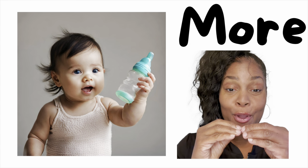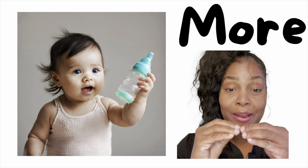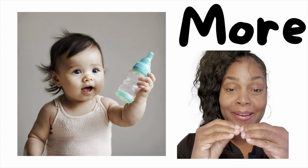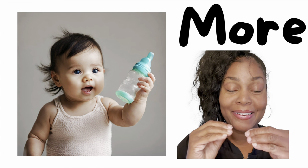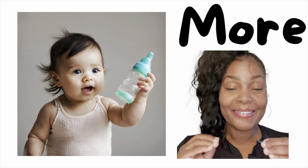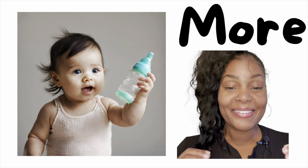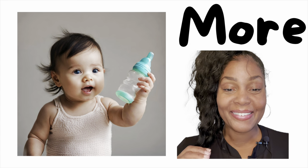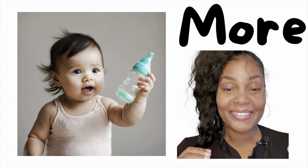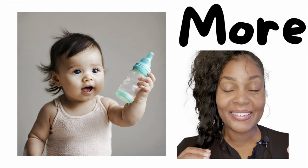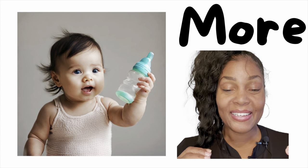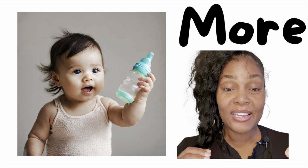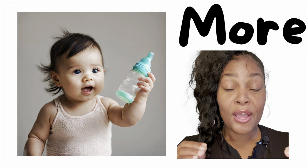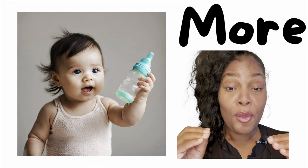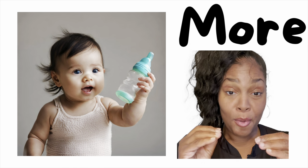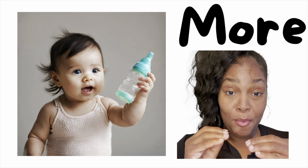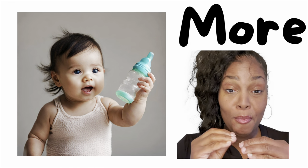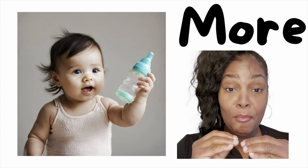more,